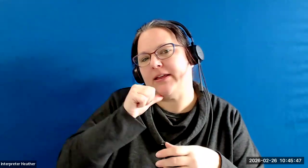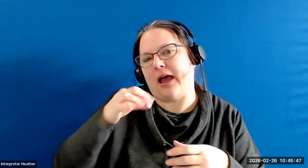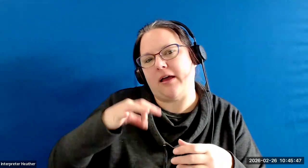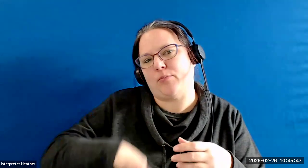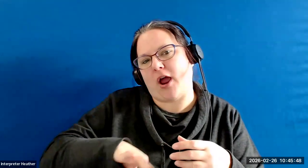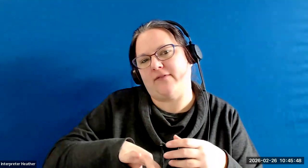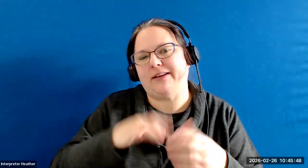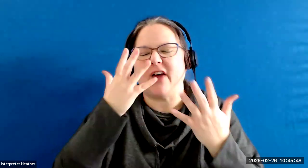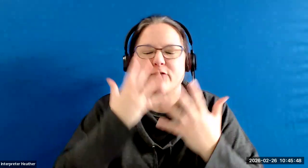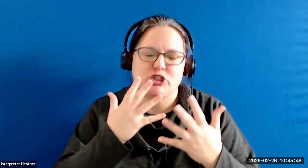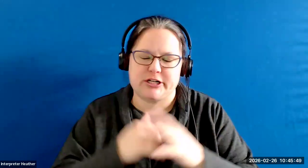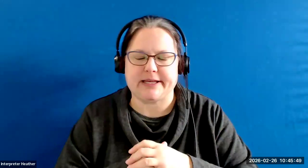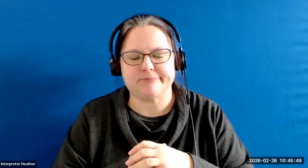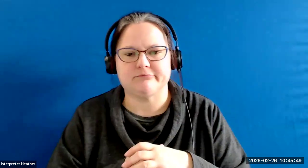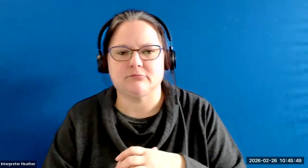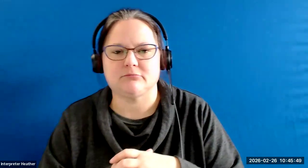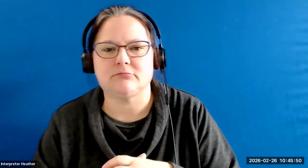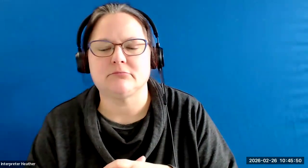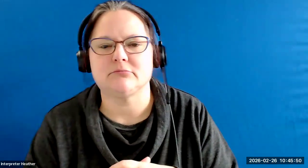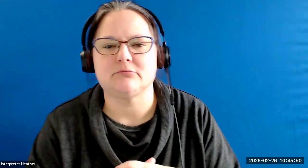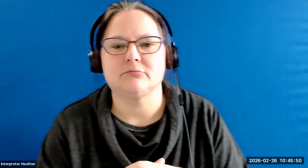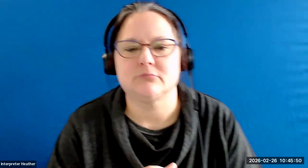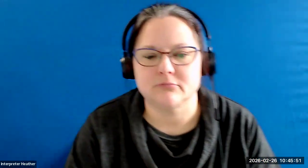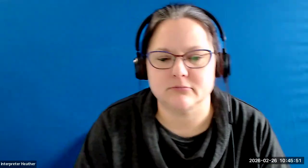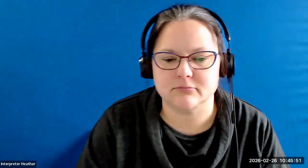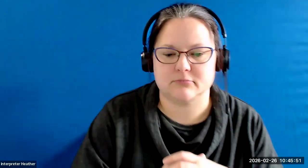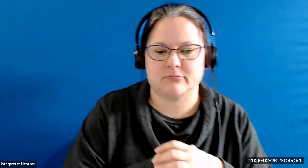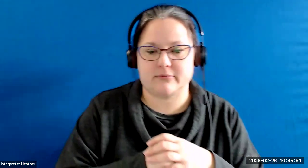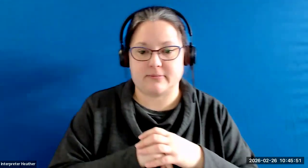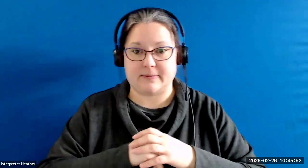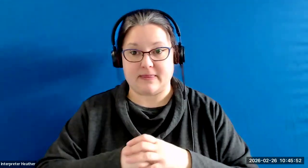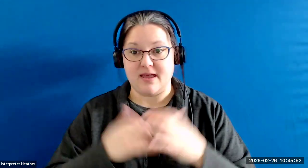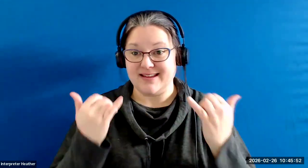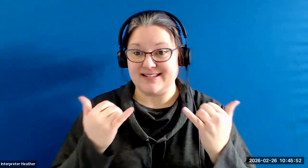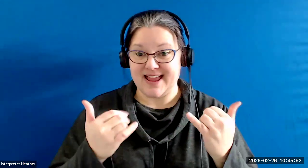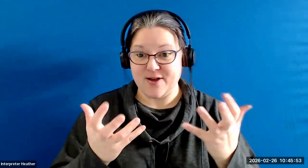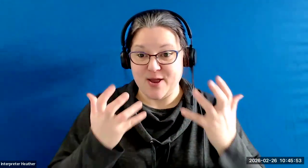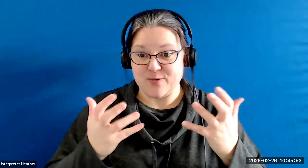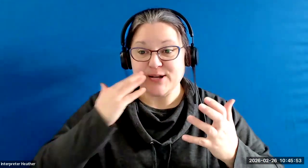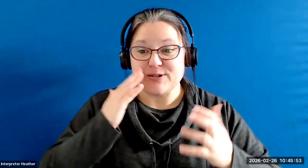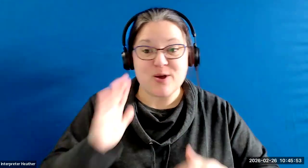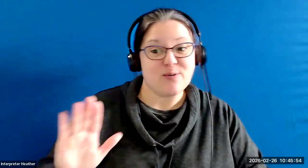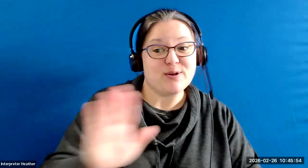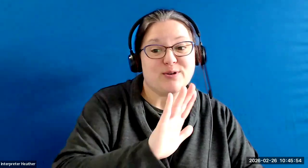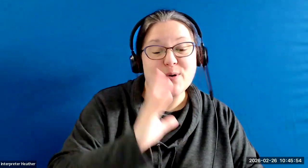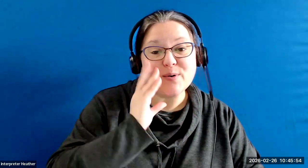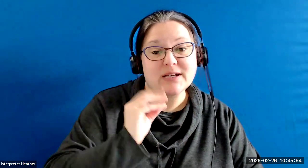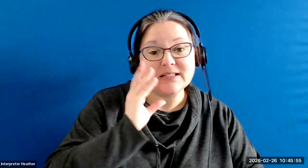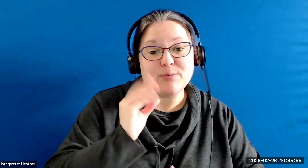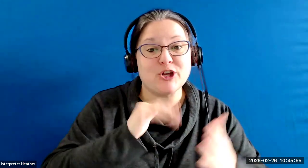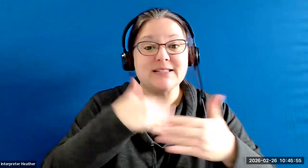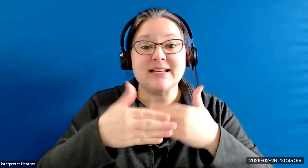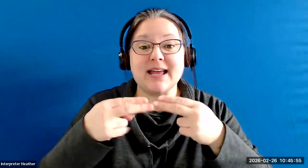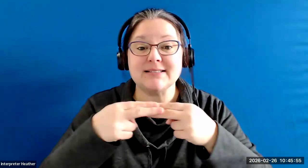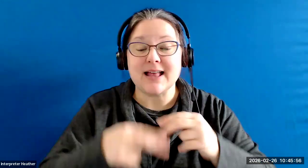complex, unfortunately. Um, but I wanted to hear about y'all's experience. Can we go to next